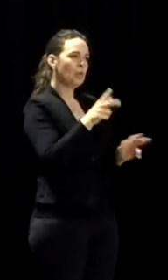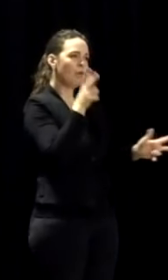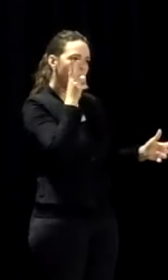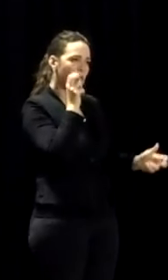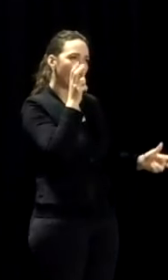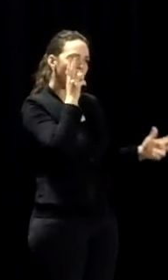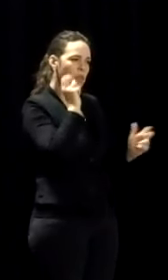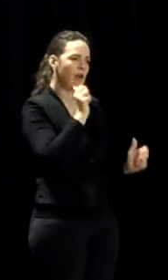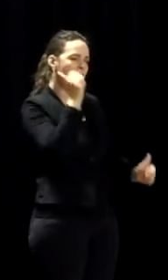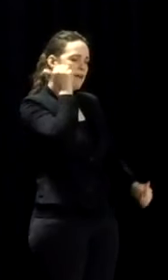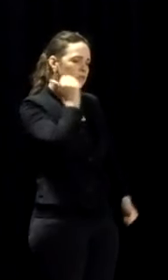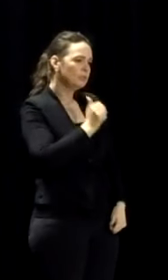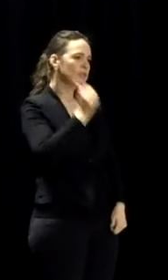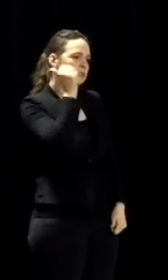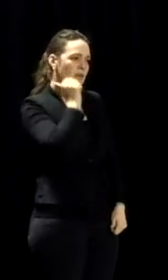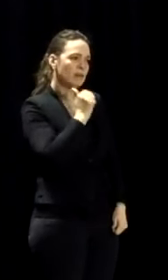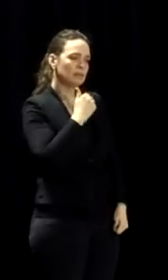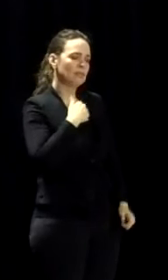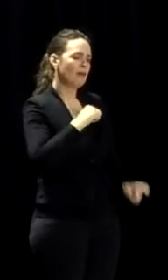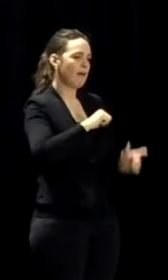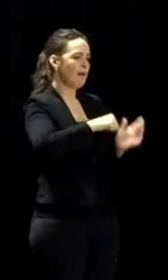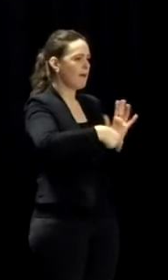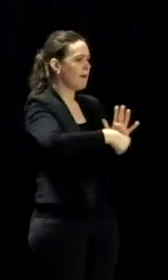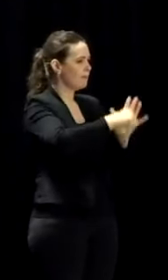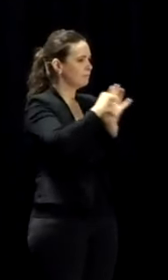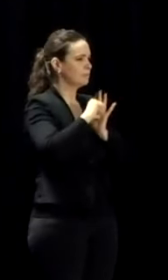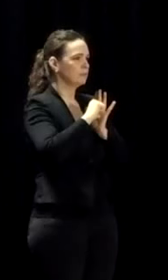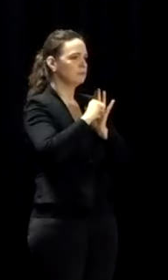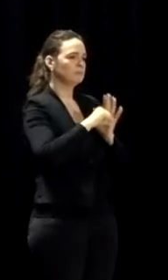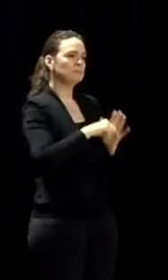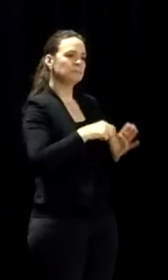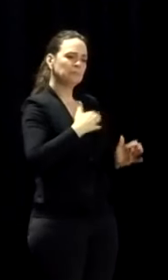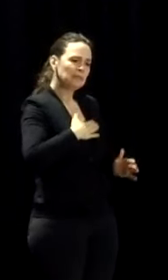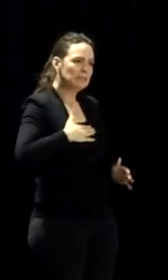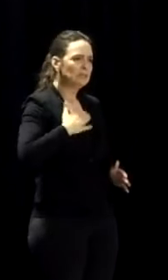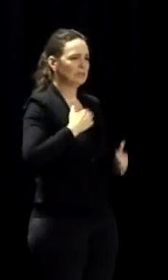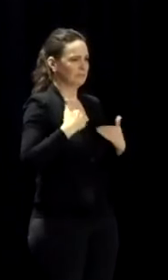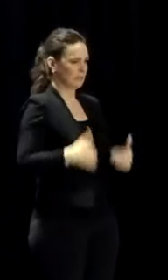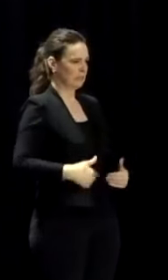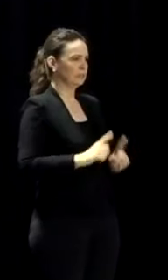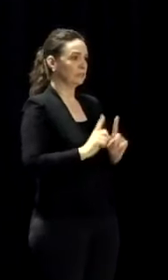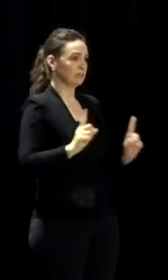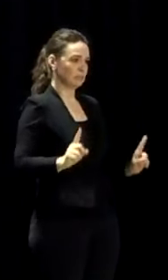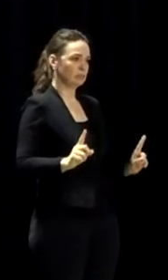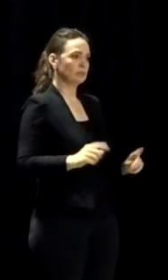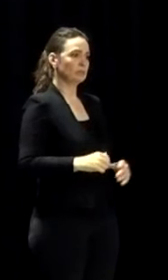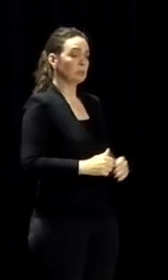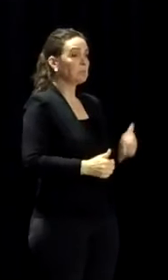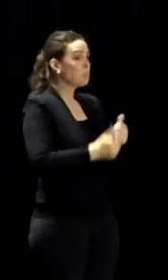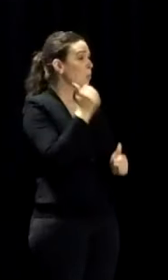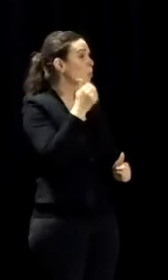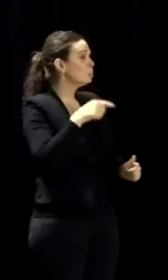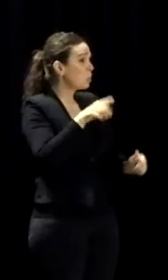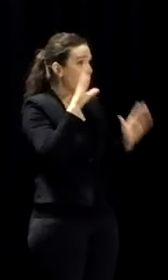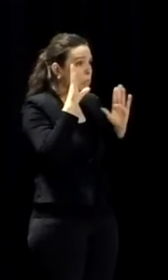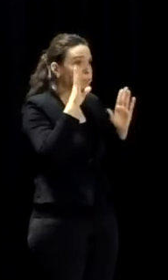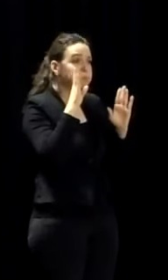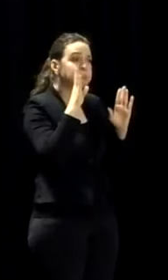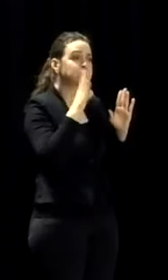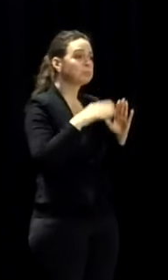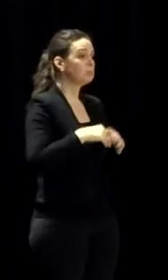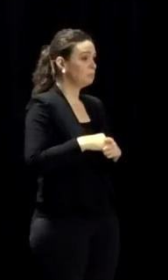about it. Good news, bad news. Good news is most people are listening. There are indications of that all